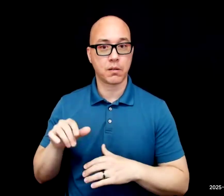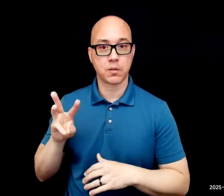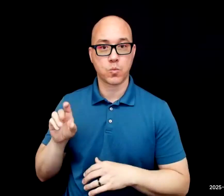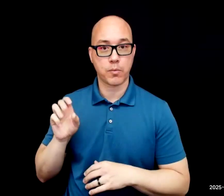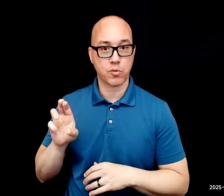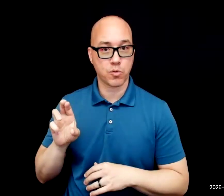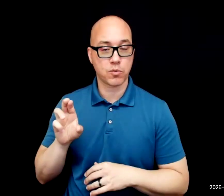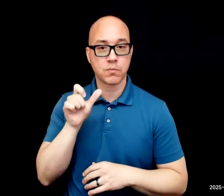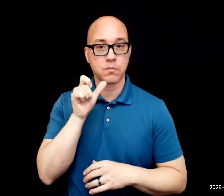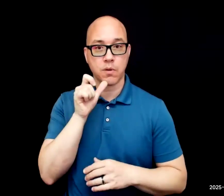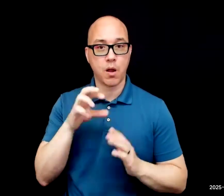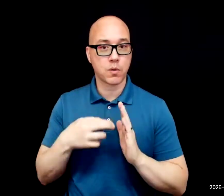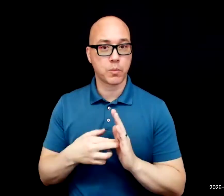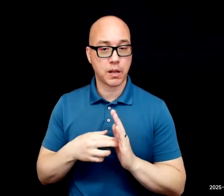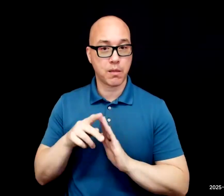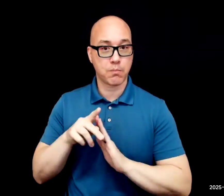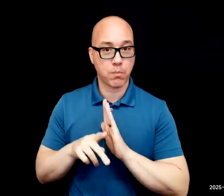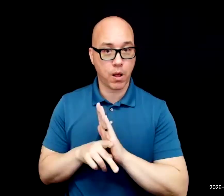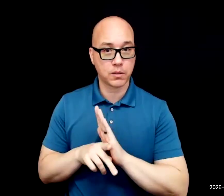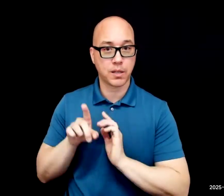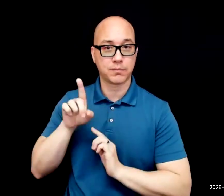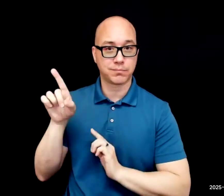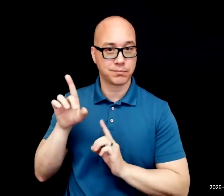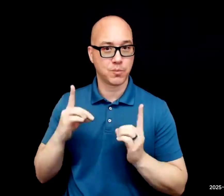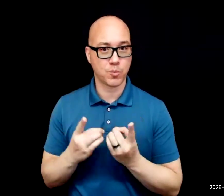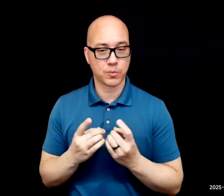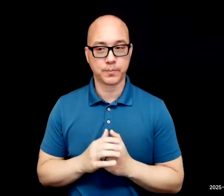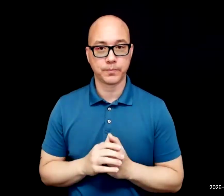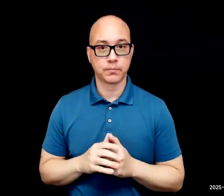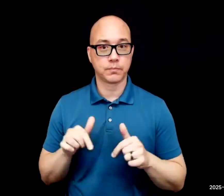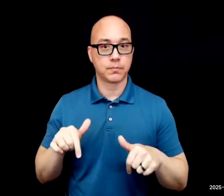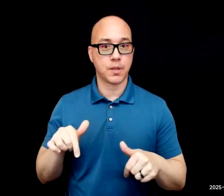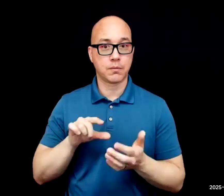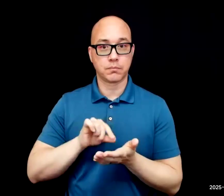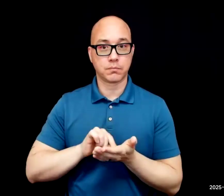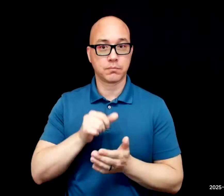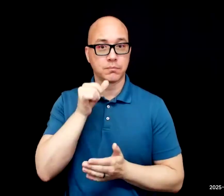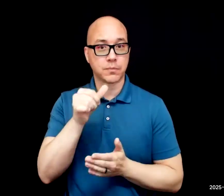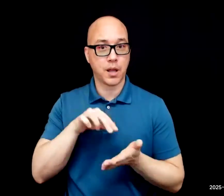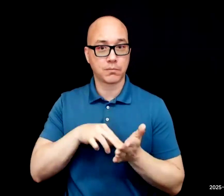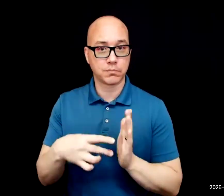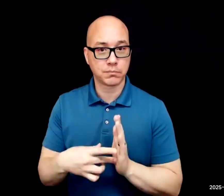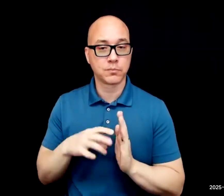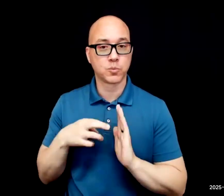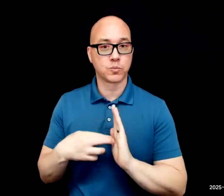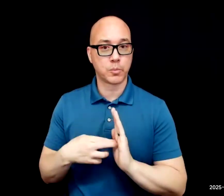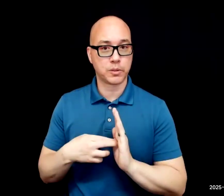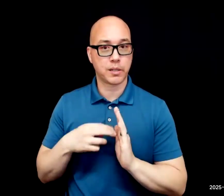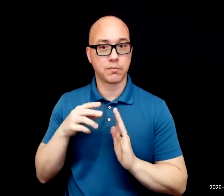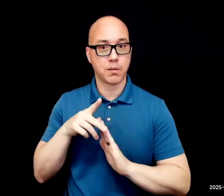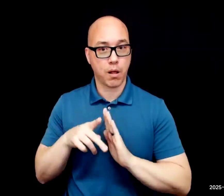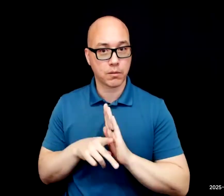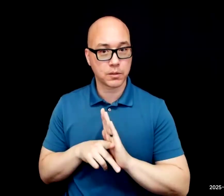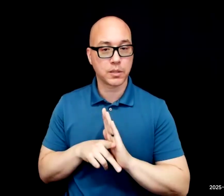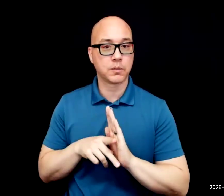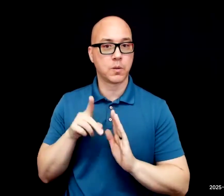does not necessarily represent the policy of the department. This publication is not intended to represent the views or policies